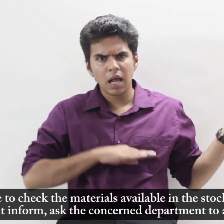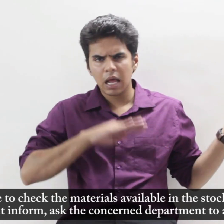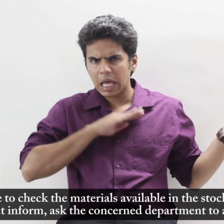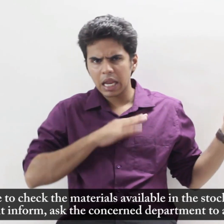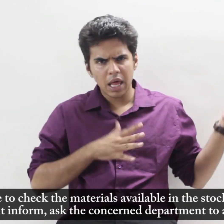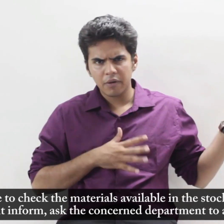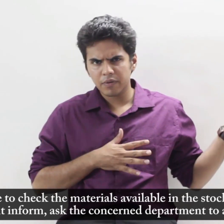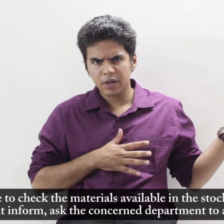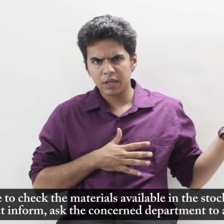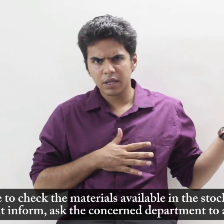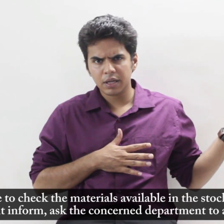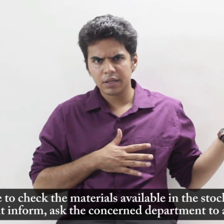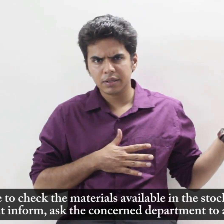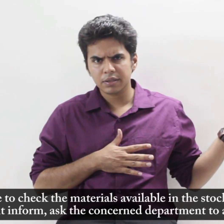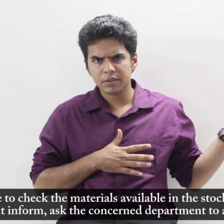arrange one.